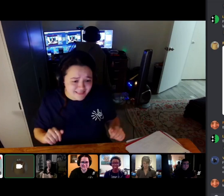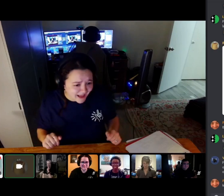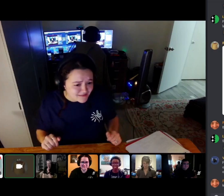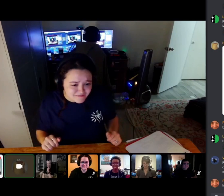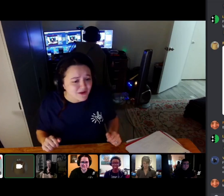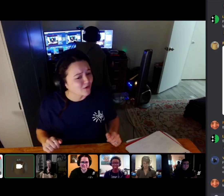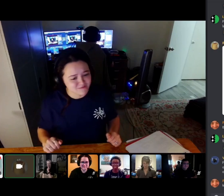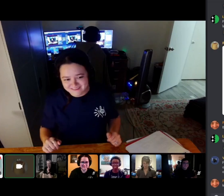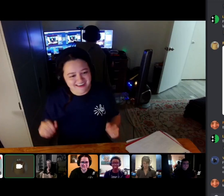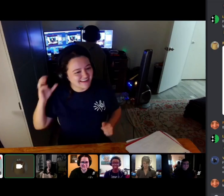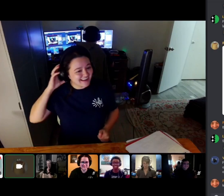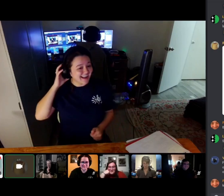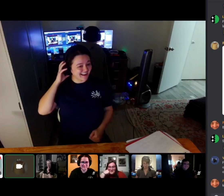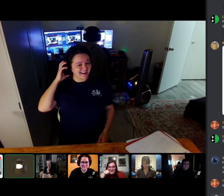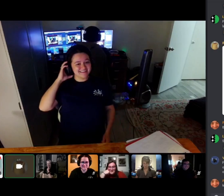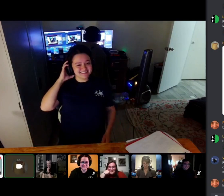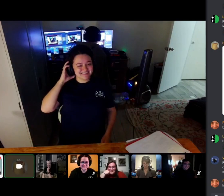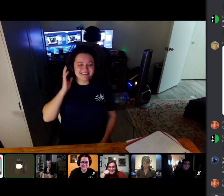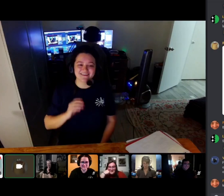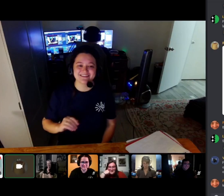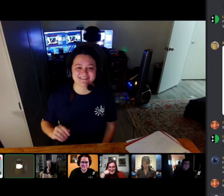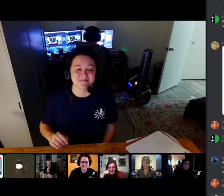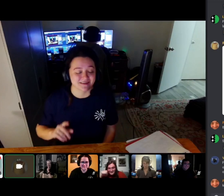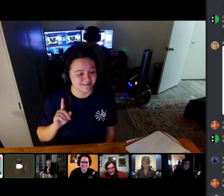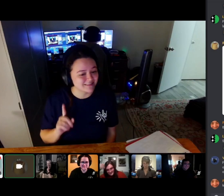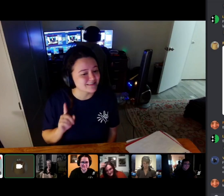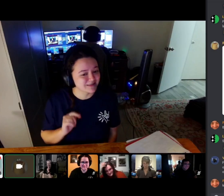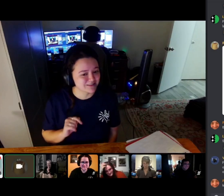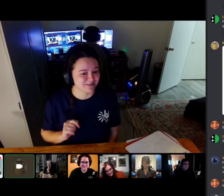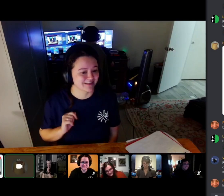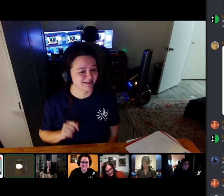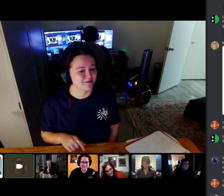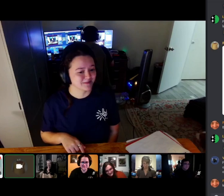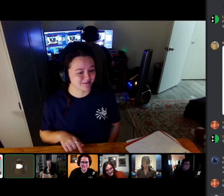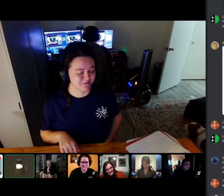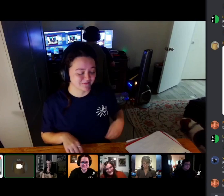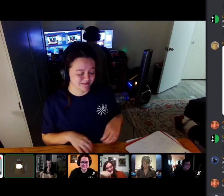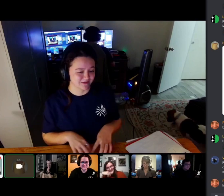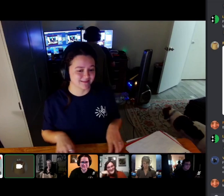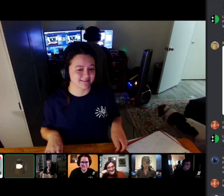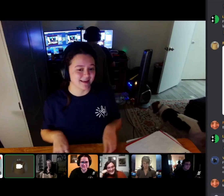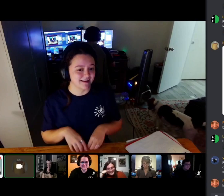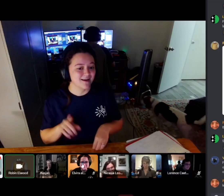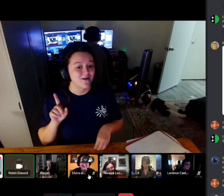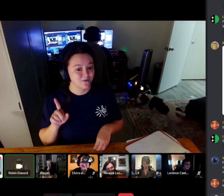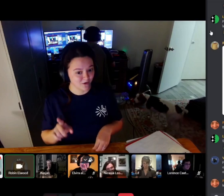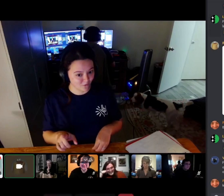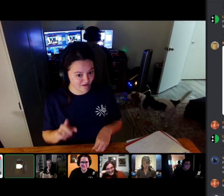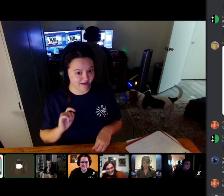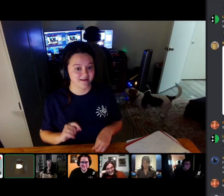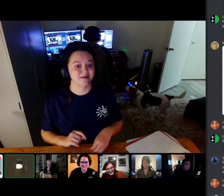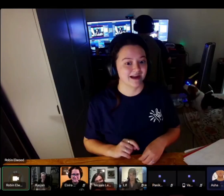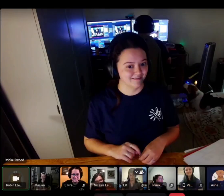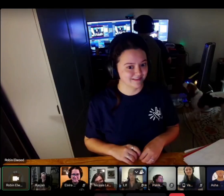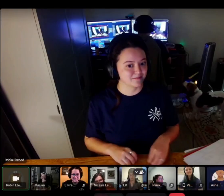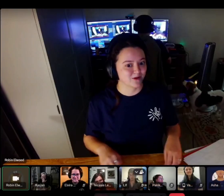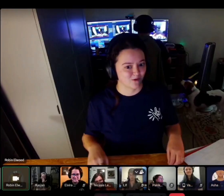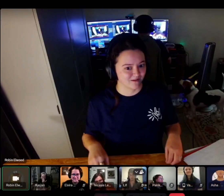that. No. And I had to sit there and do that, but I also made sure that they all put their phones away because ain't no way am I having them record